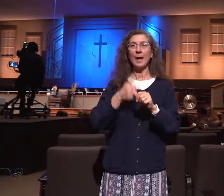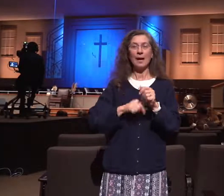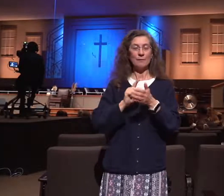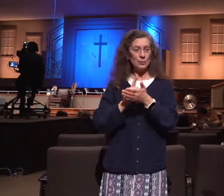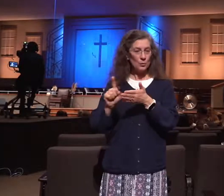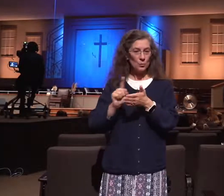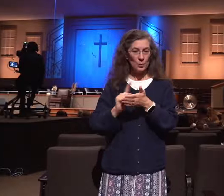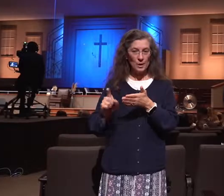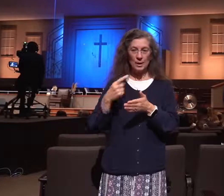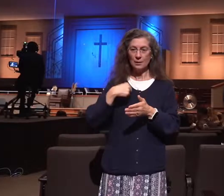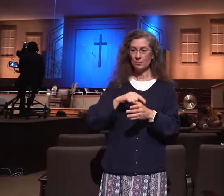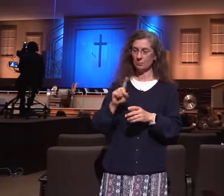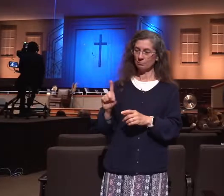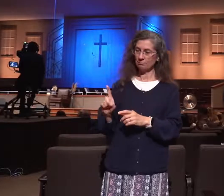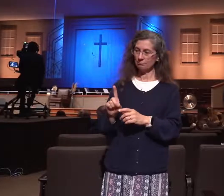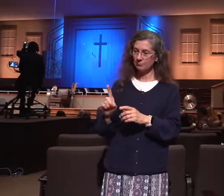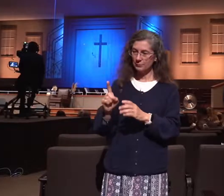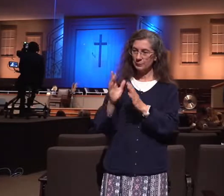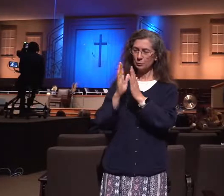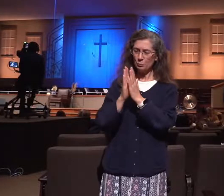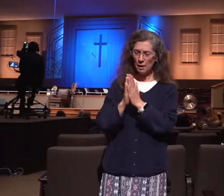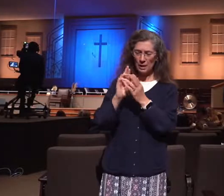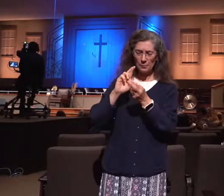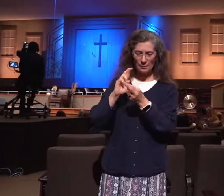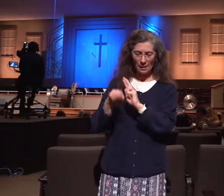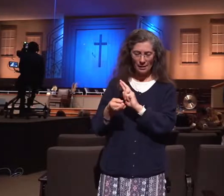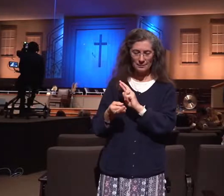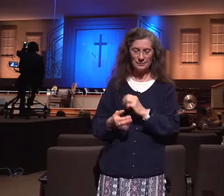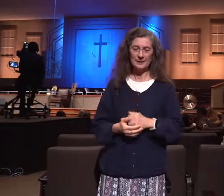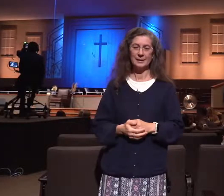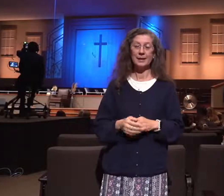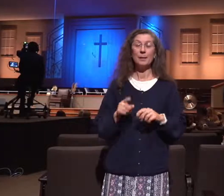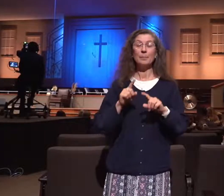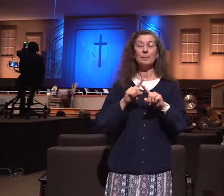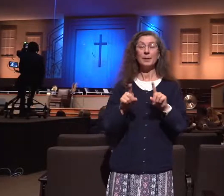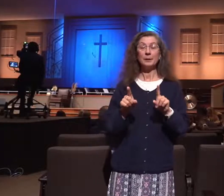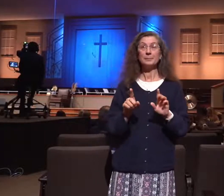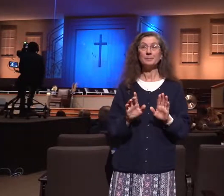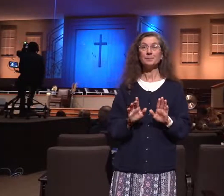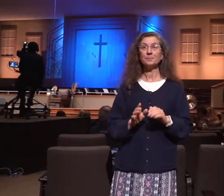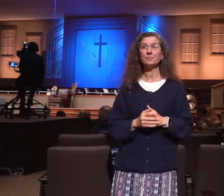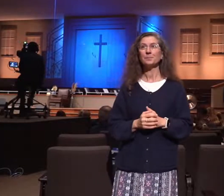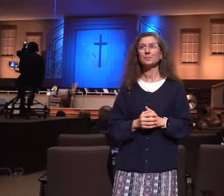we were going forward and saying something. But,